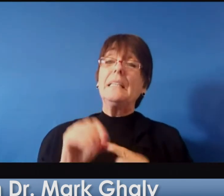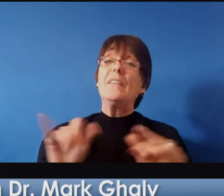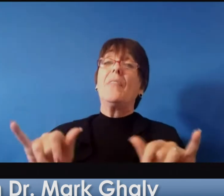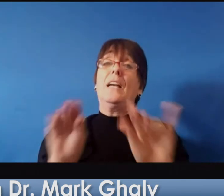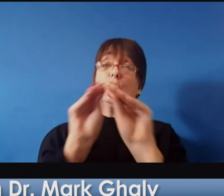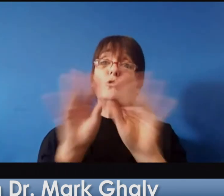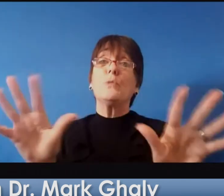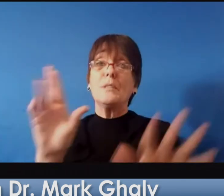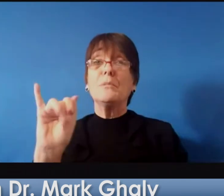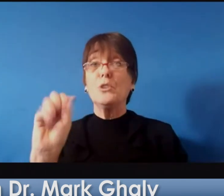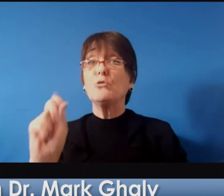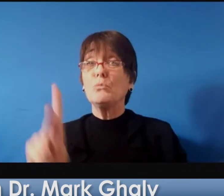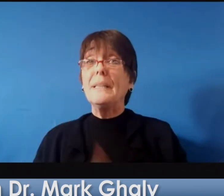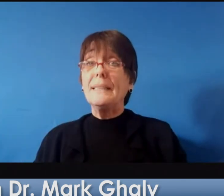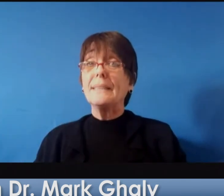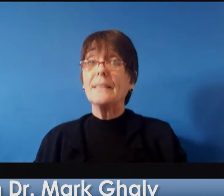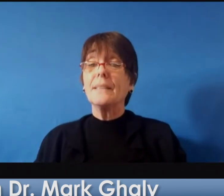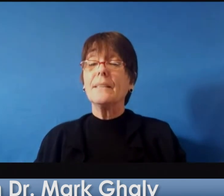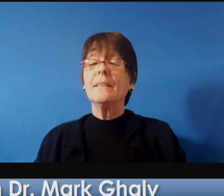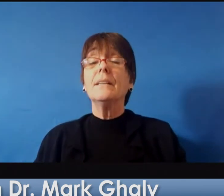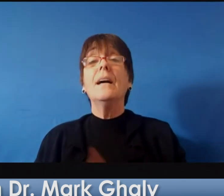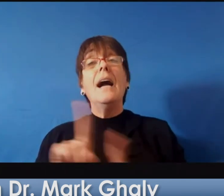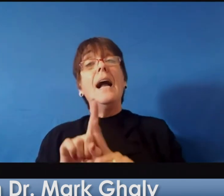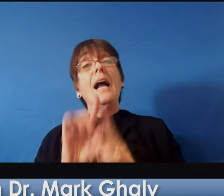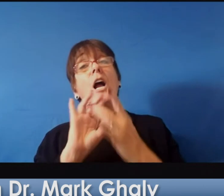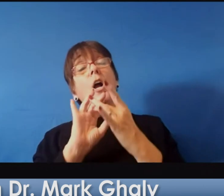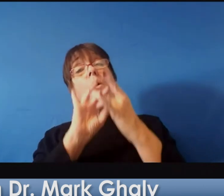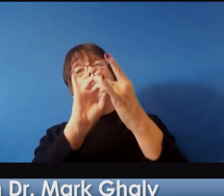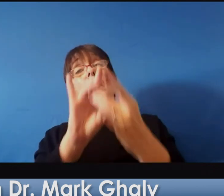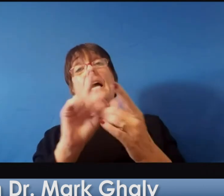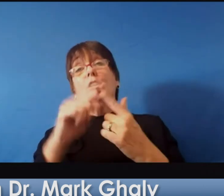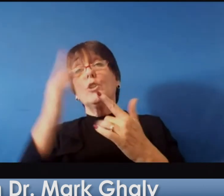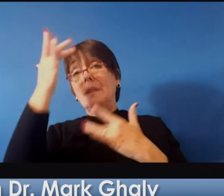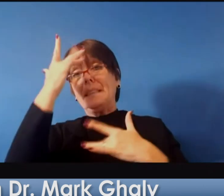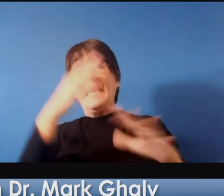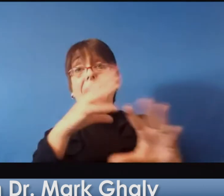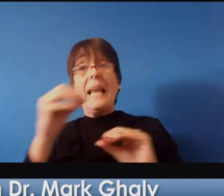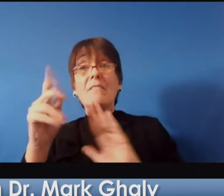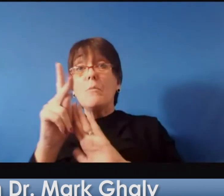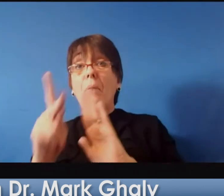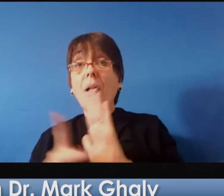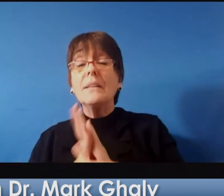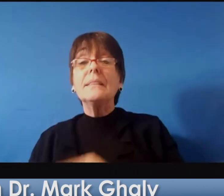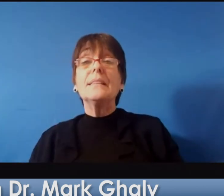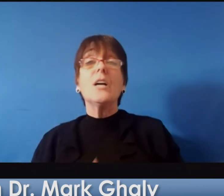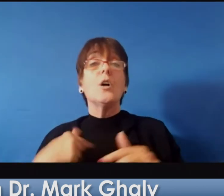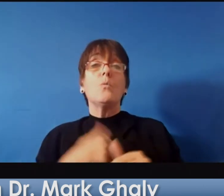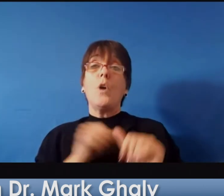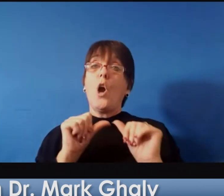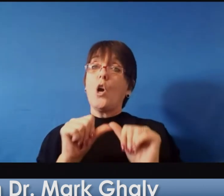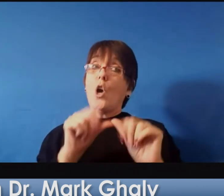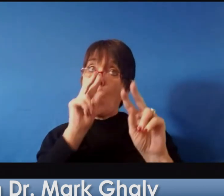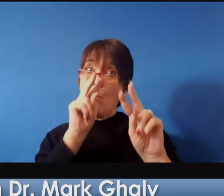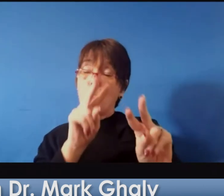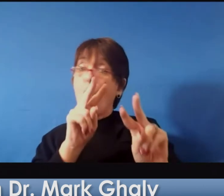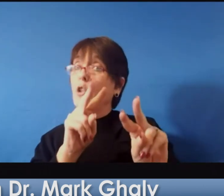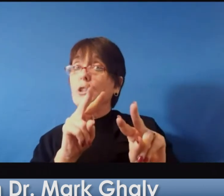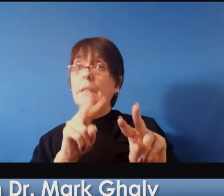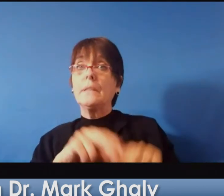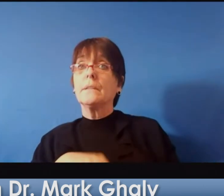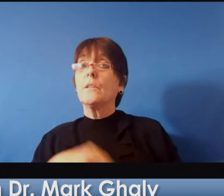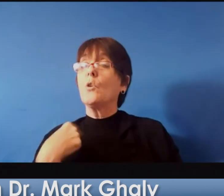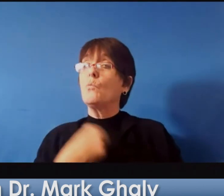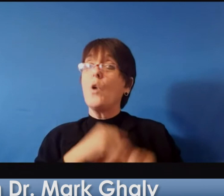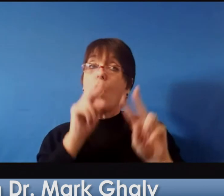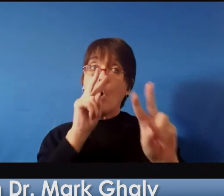transmission risks. As it relates to sick leave policies, we're constantly watching the clock, we're constantly watching